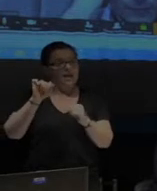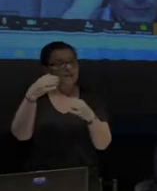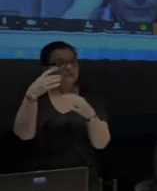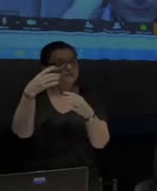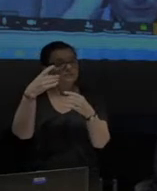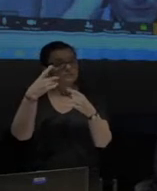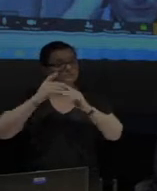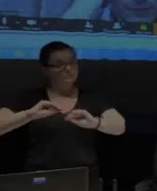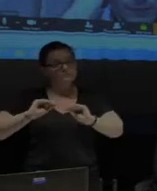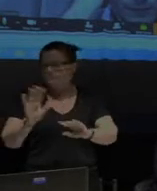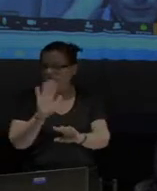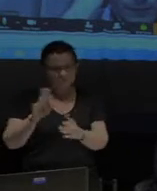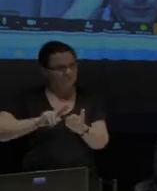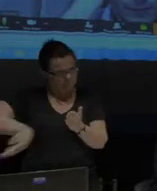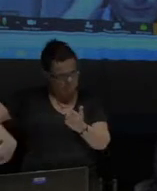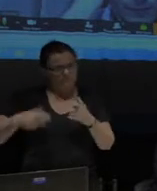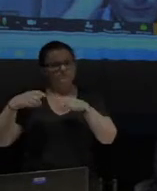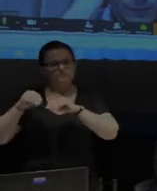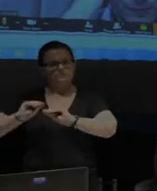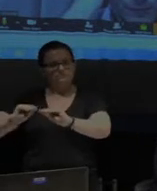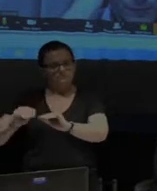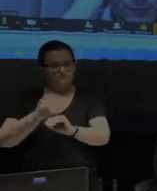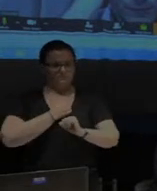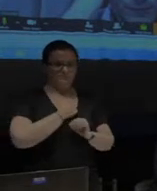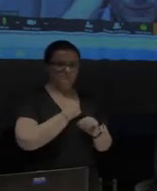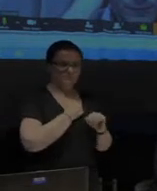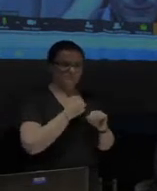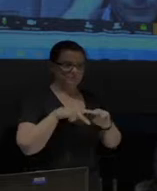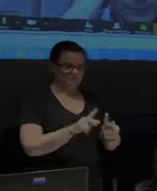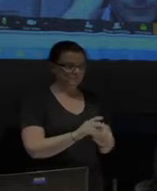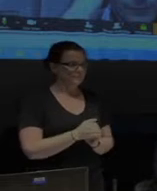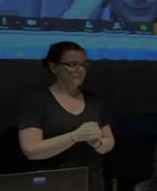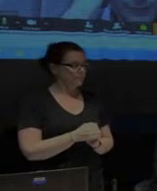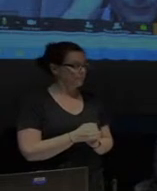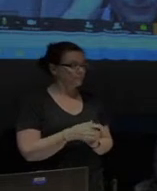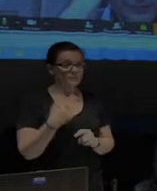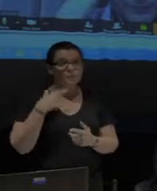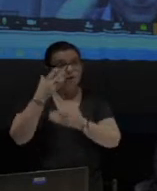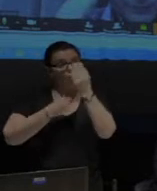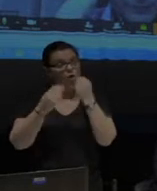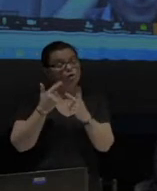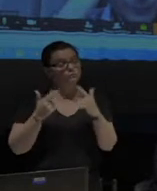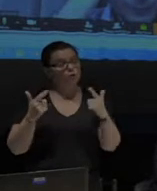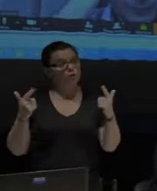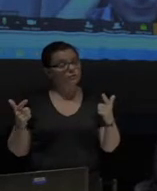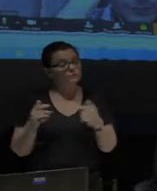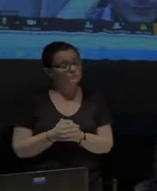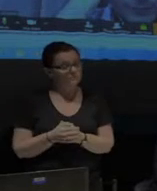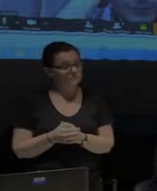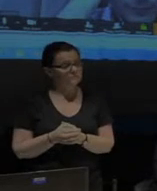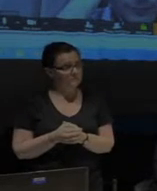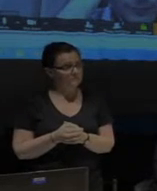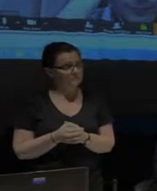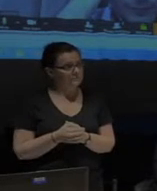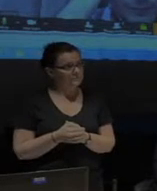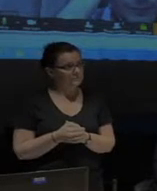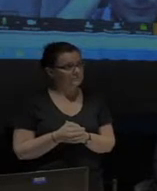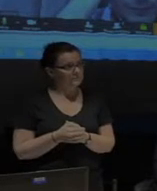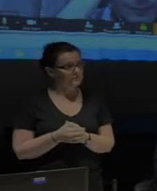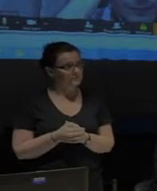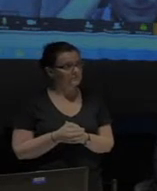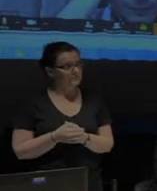at that particular point, and rightly so. So we learned a lot, and I would echo Oberdan's thing. It's very dangerous to